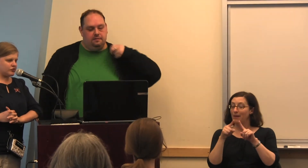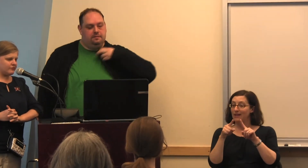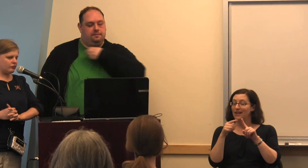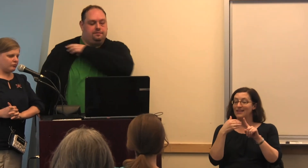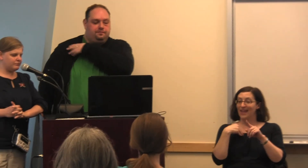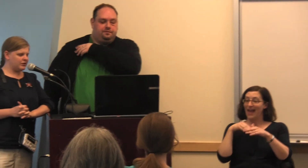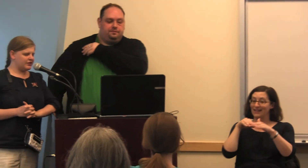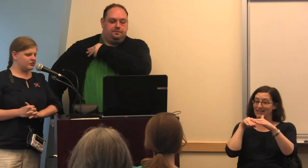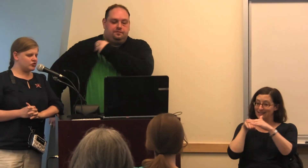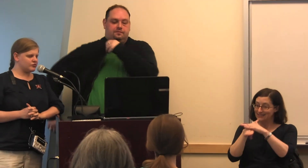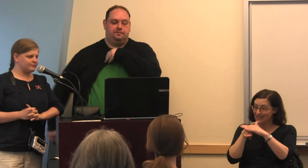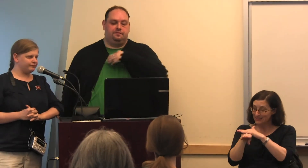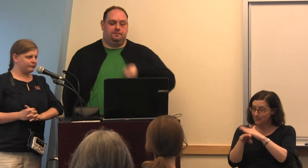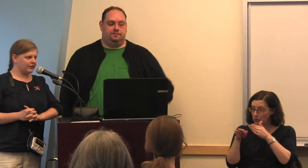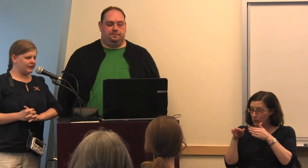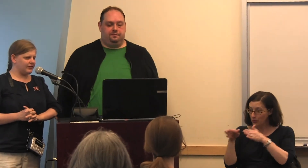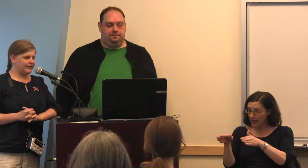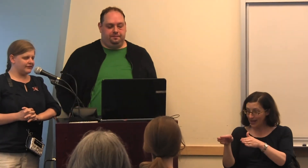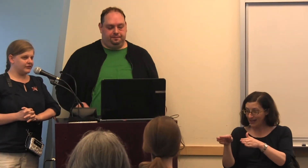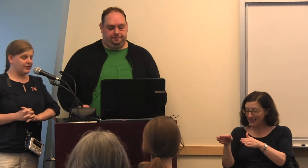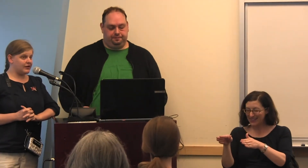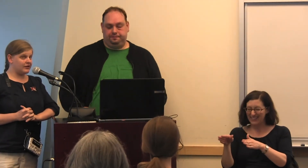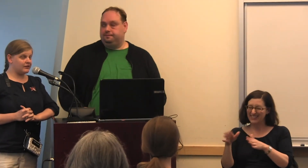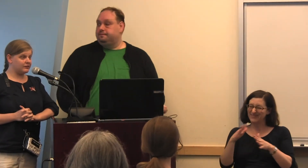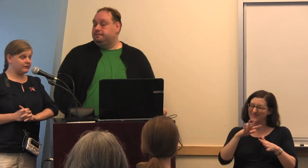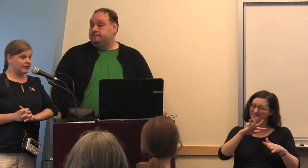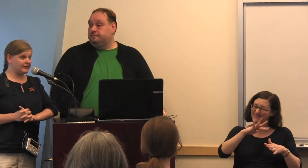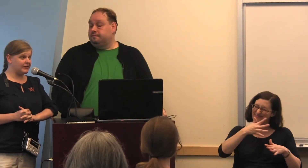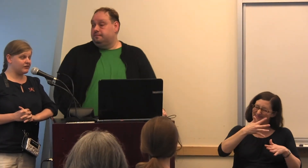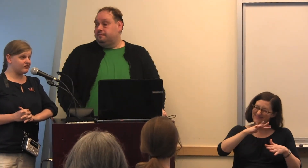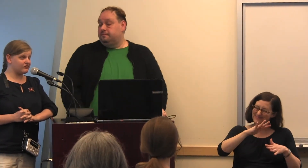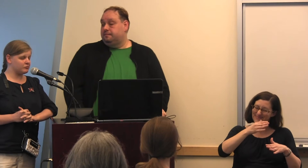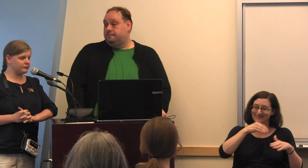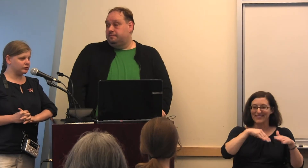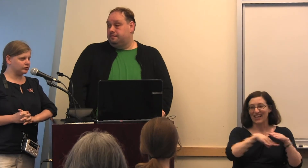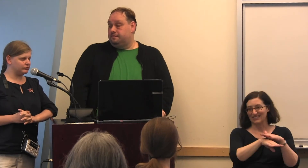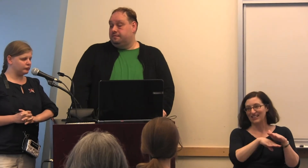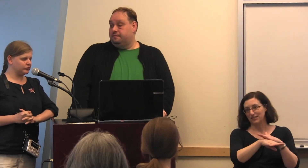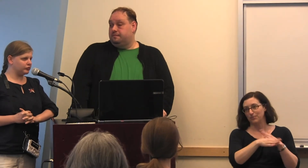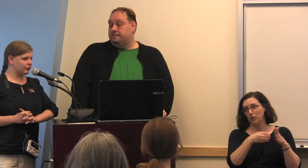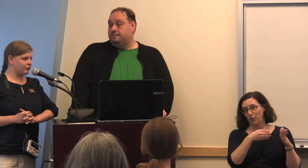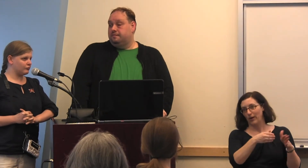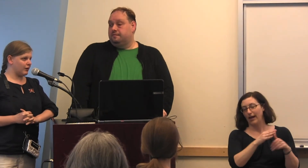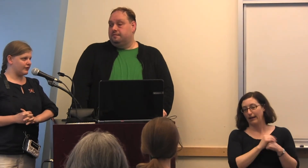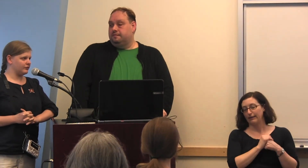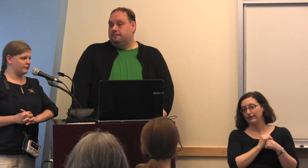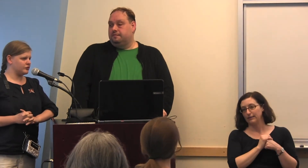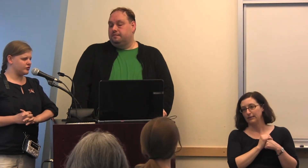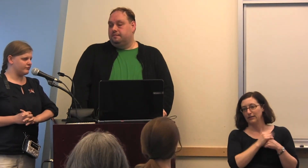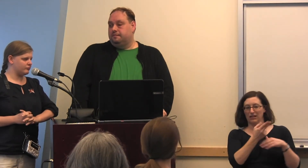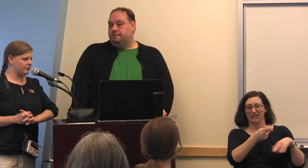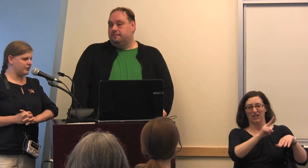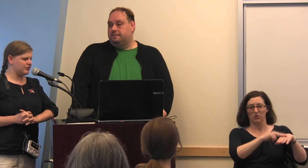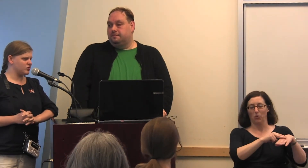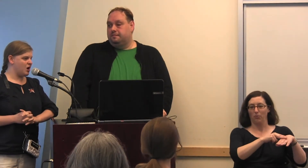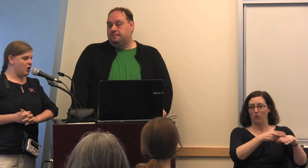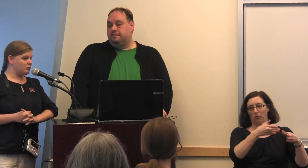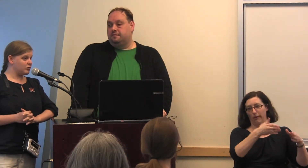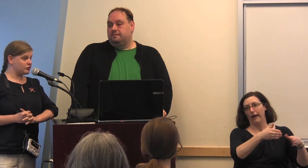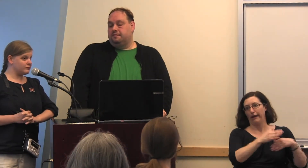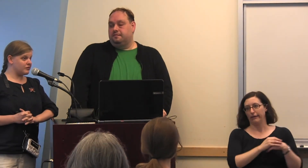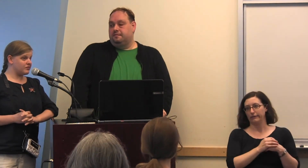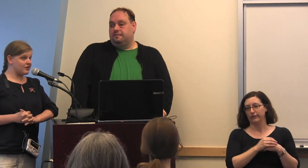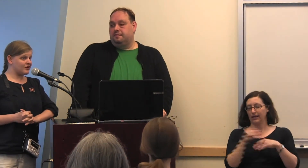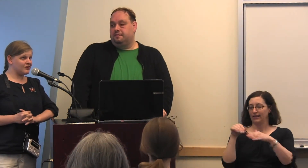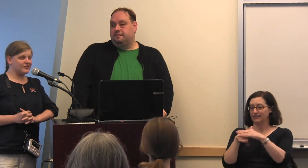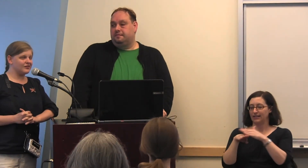accessible version of the web page and an inaccessible version, which we could call the regular version of the web page.